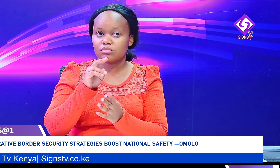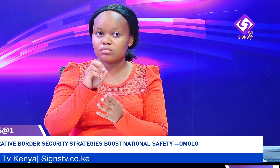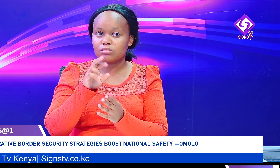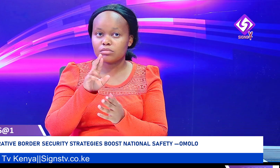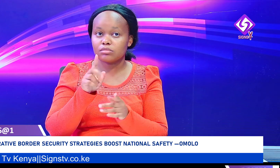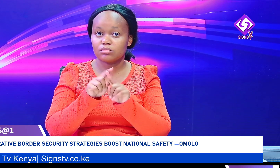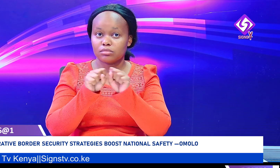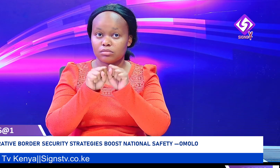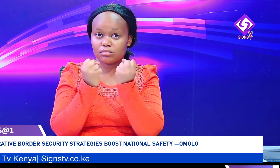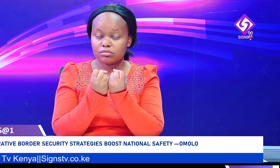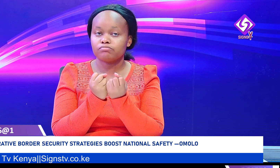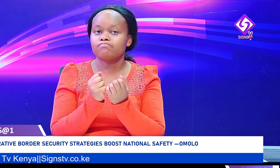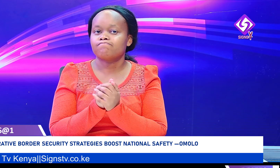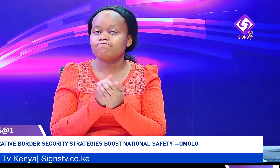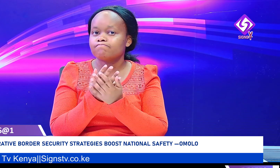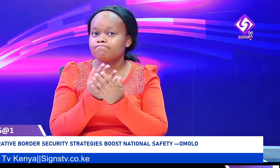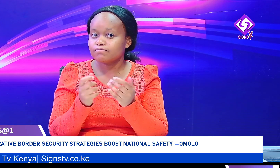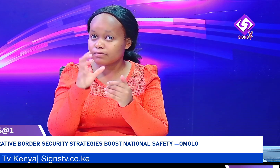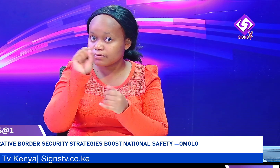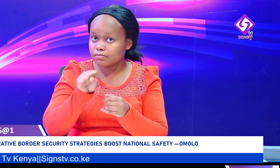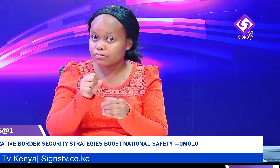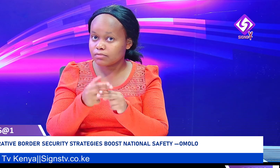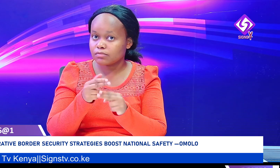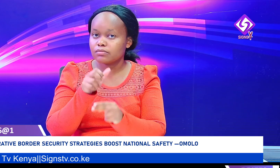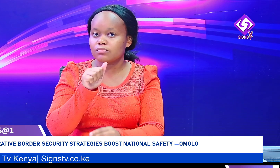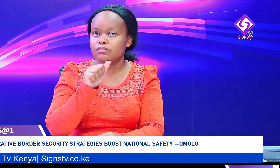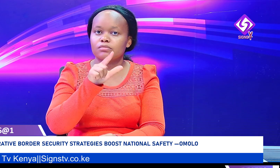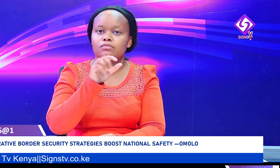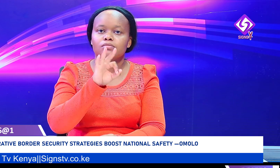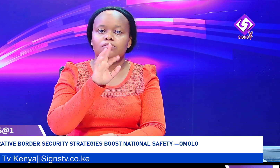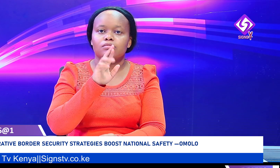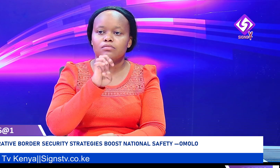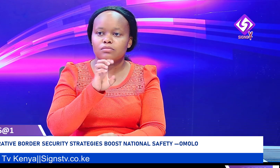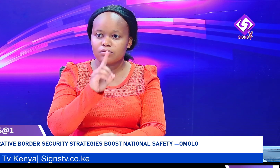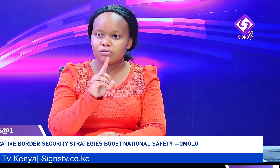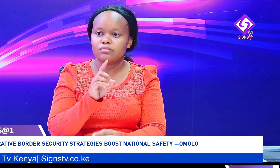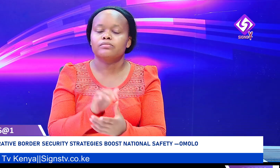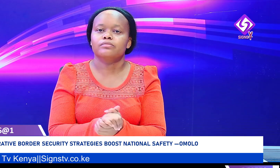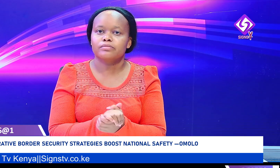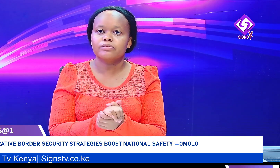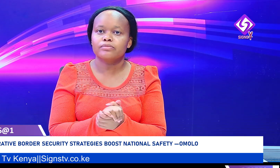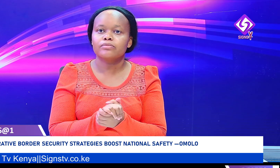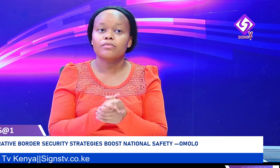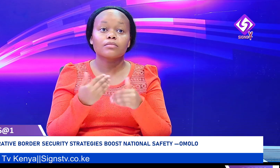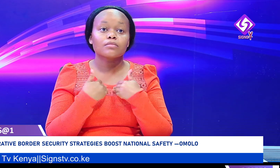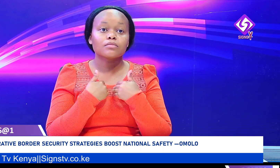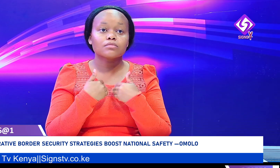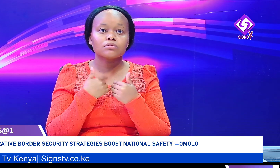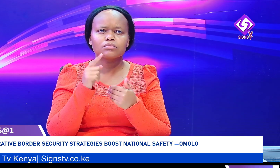And in other news, Labour and Social Protection Cabinet Secretary Dr. Alfred Mutua has raised concern over